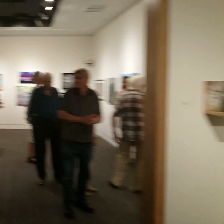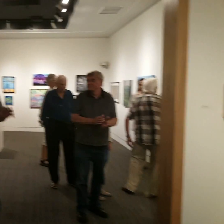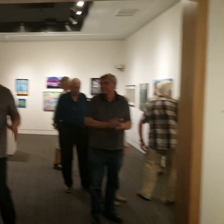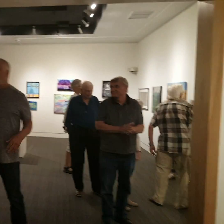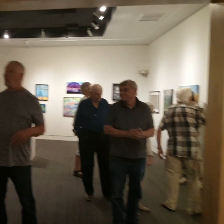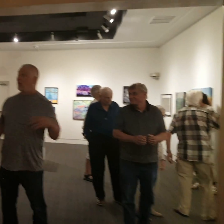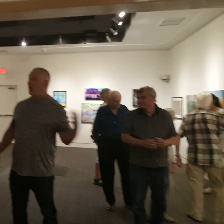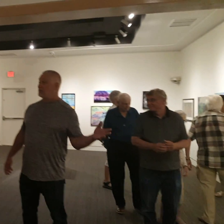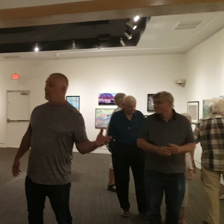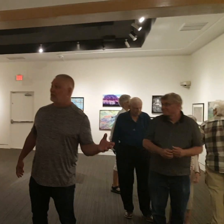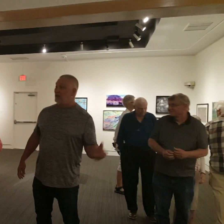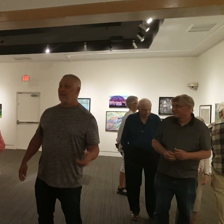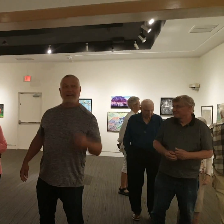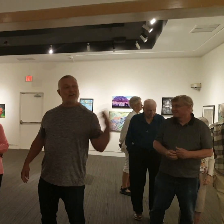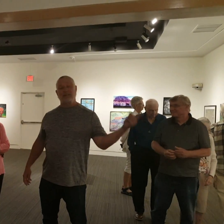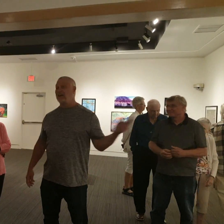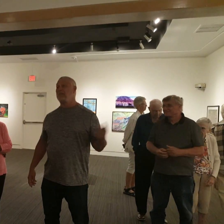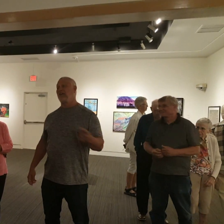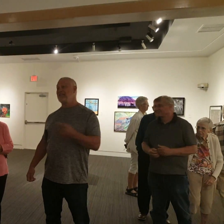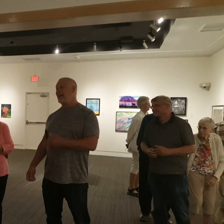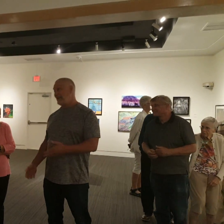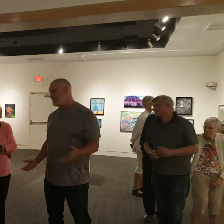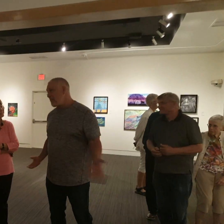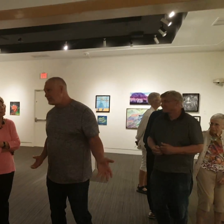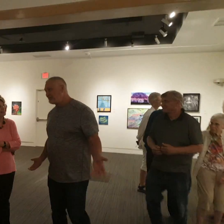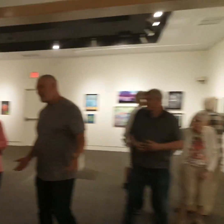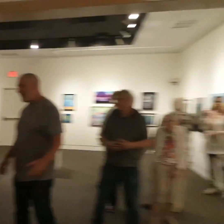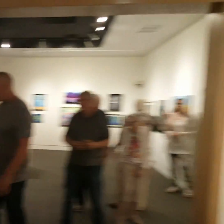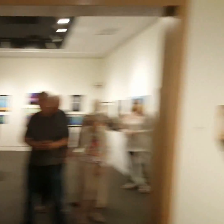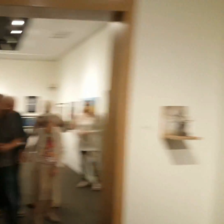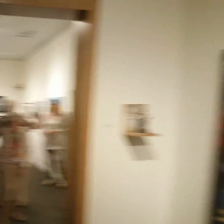All my paintings are self-portraits, whether they look like me or not.